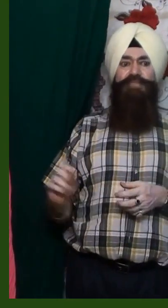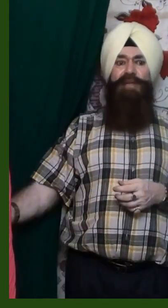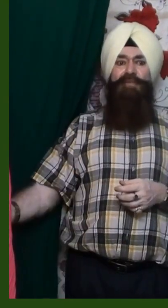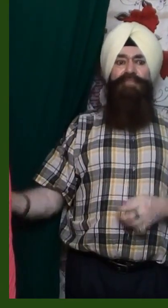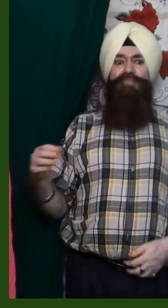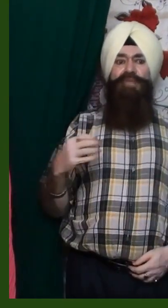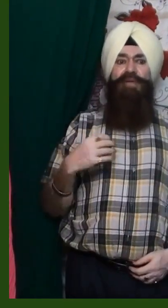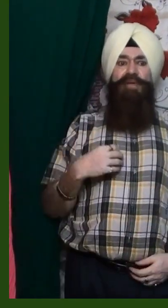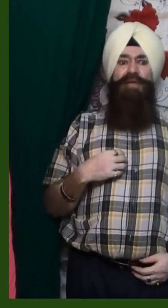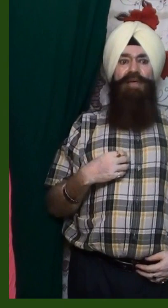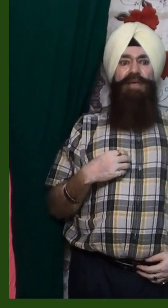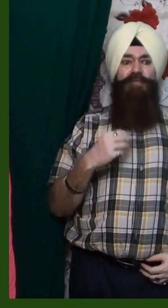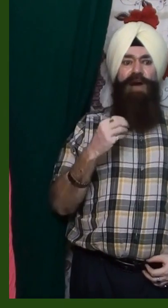law.